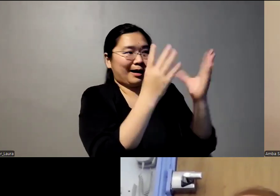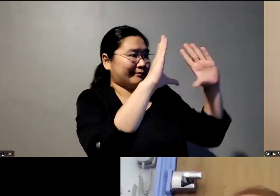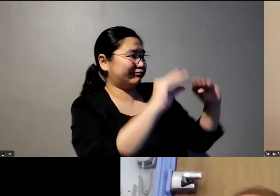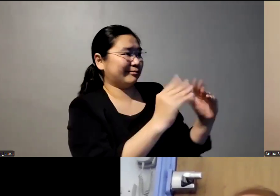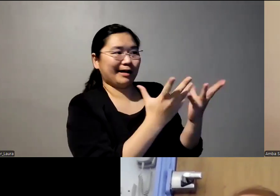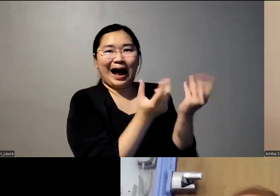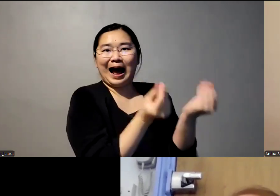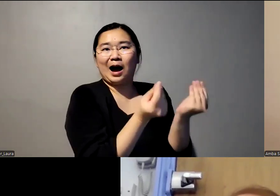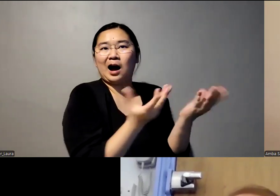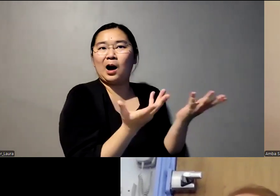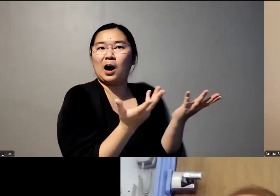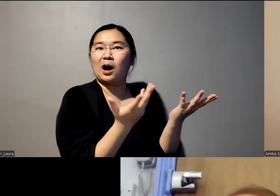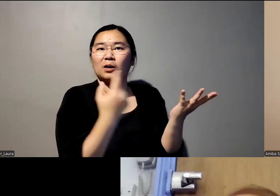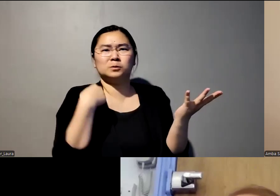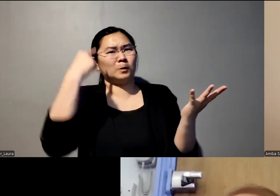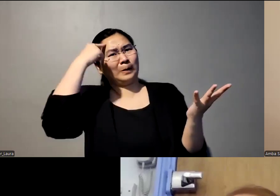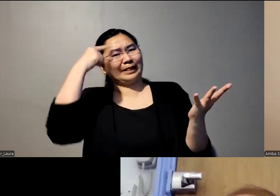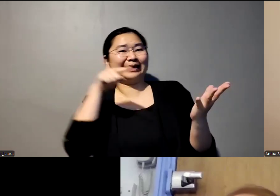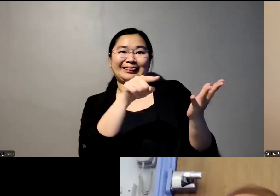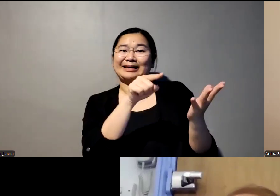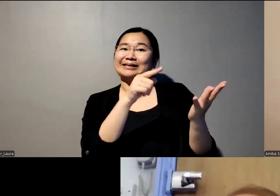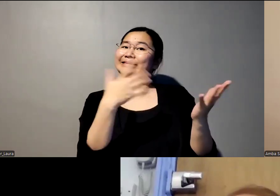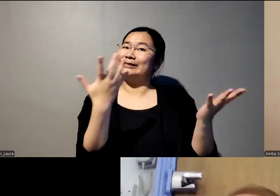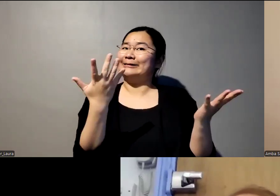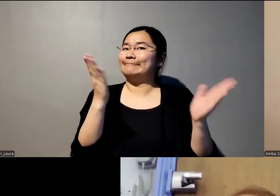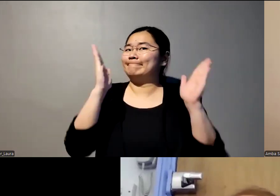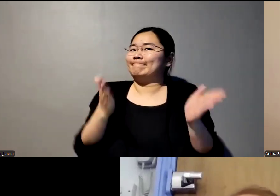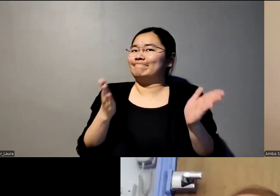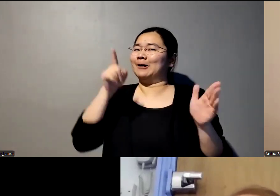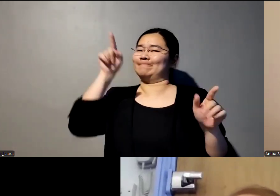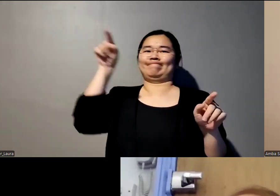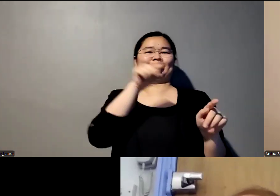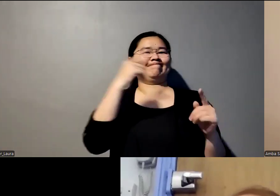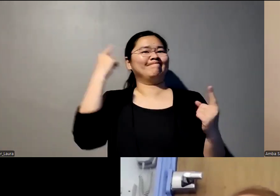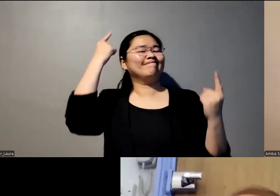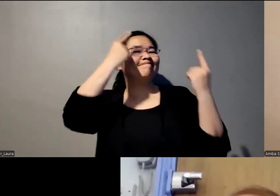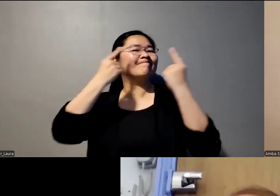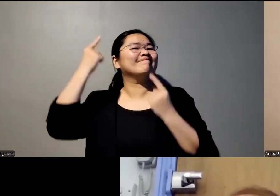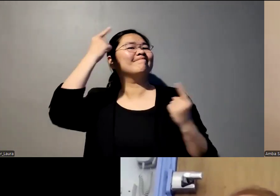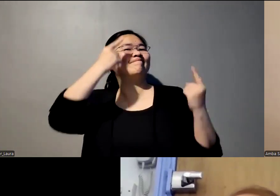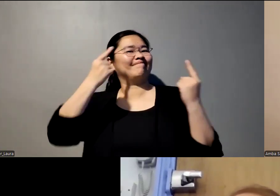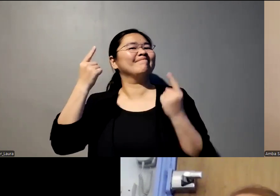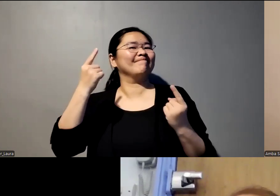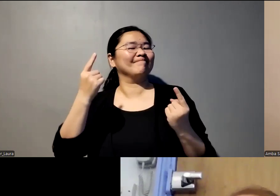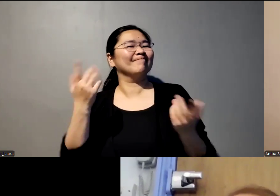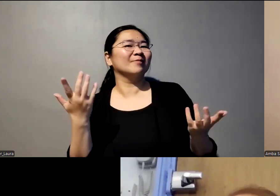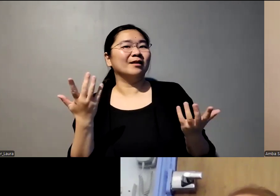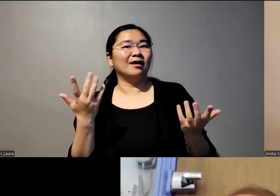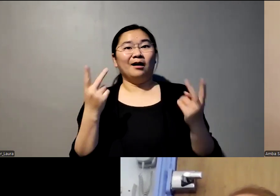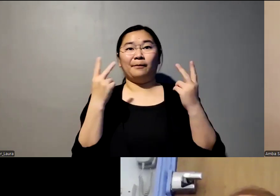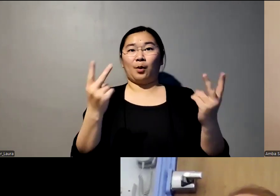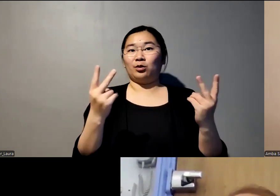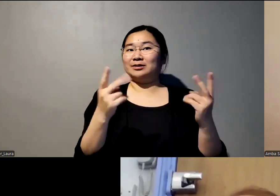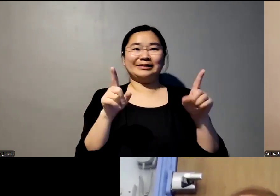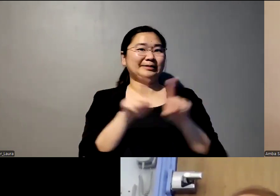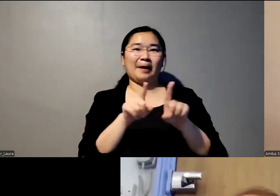but also an issue where the states are being very ingenious in saying that they're implementing the CRPD, but